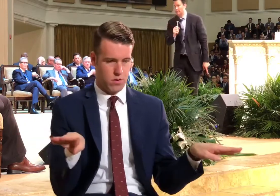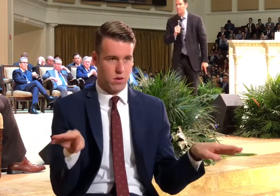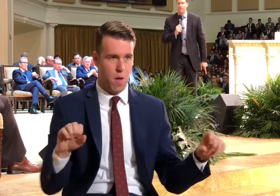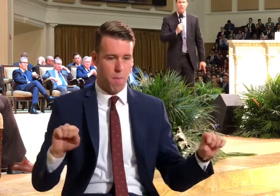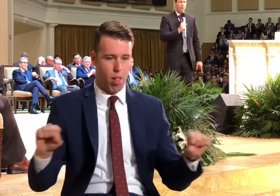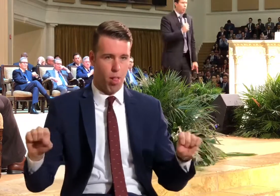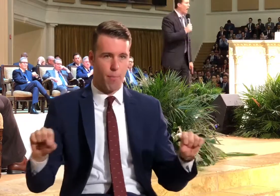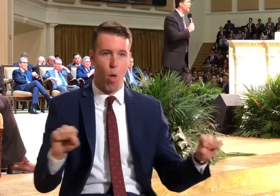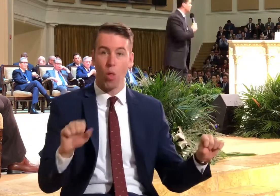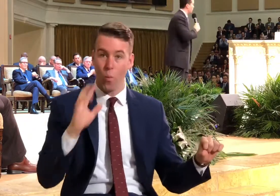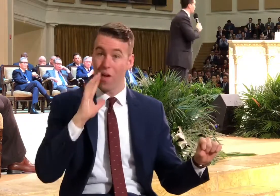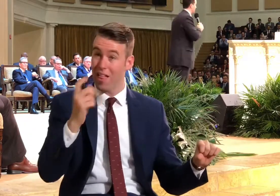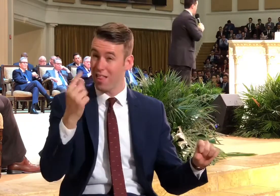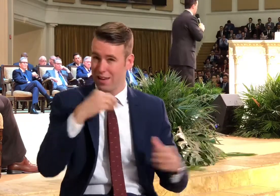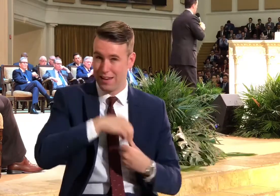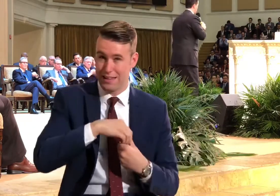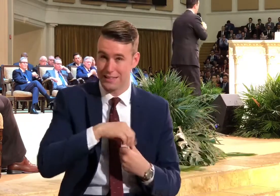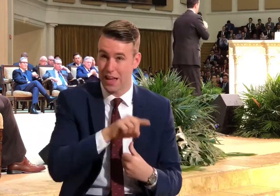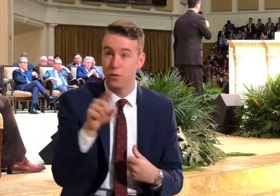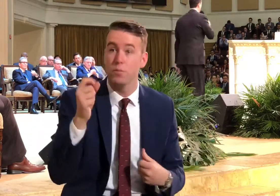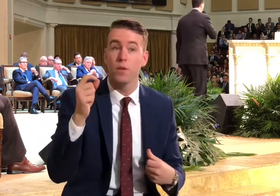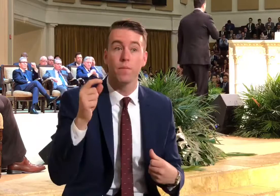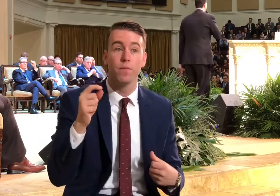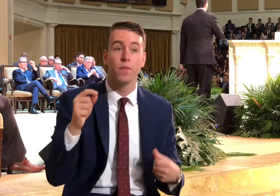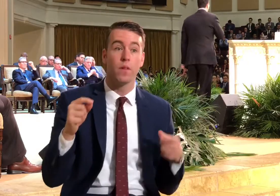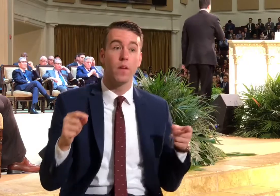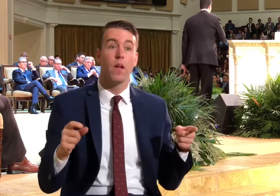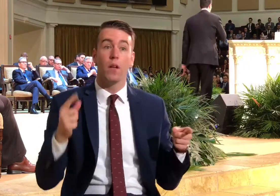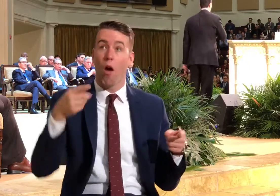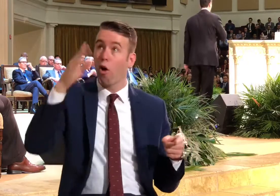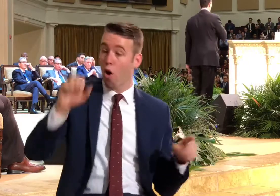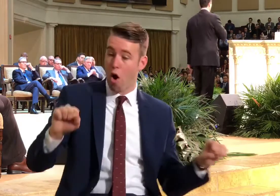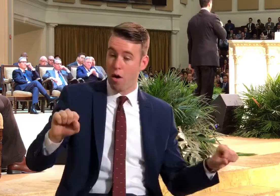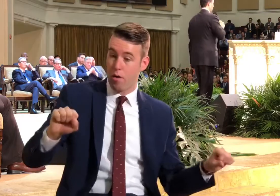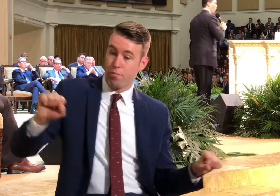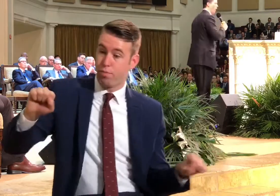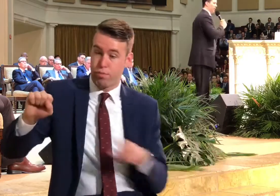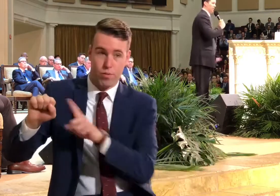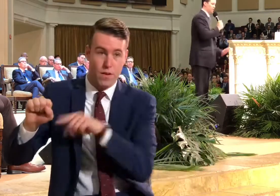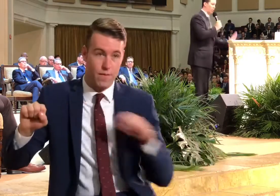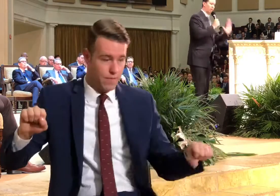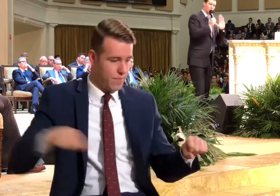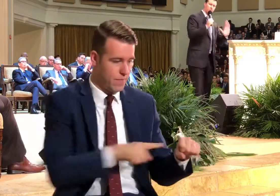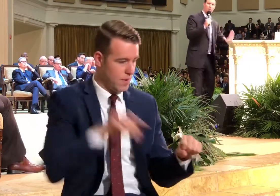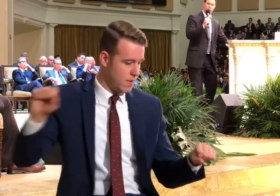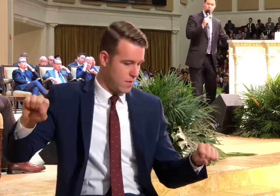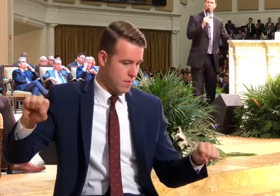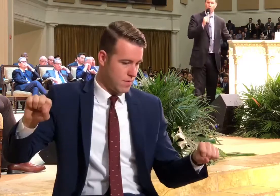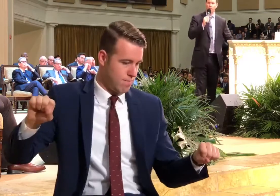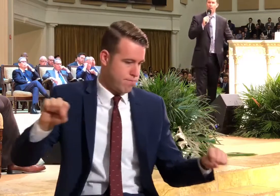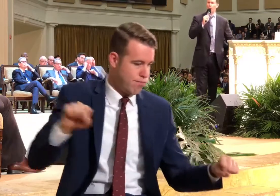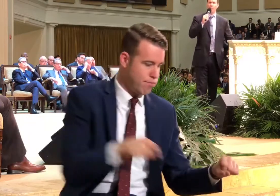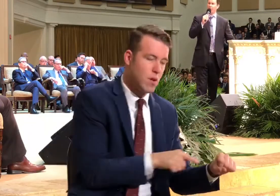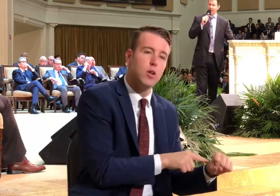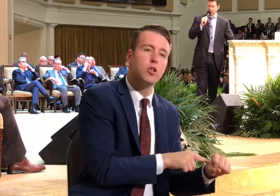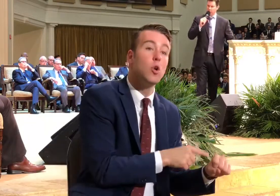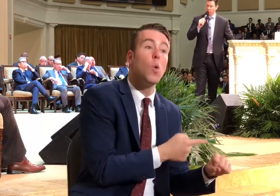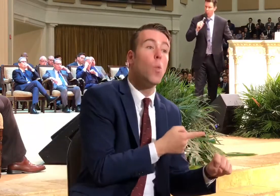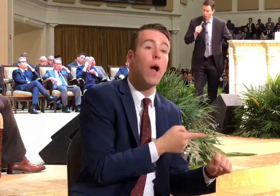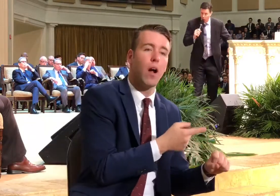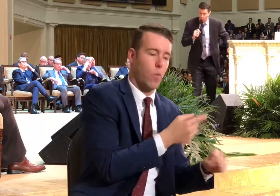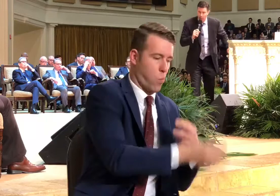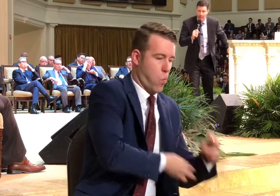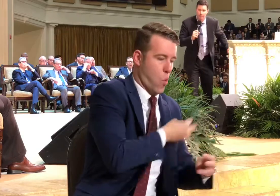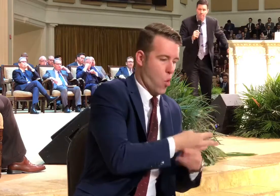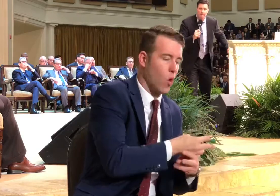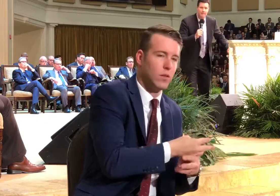way. One is going to pull towards the things of God, and one is going to pull towards the things of